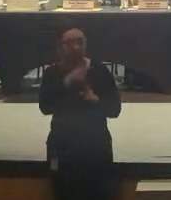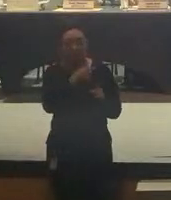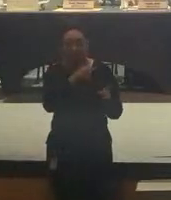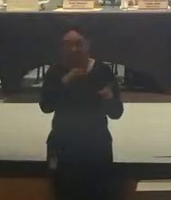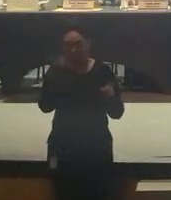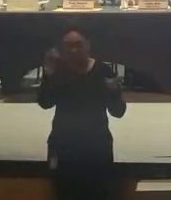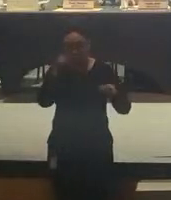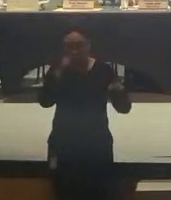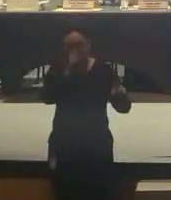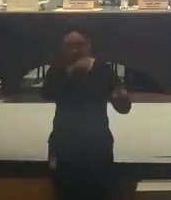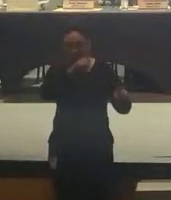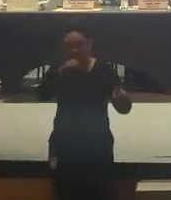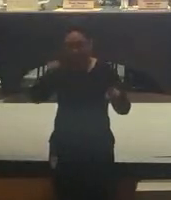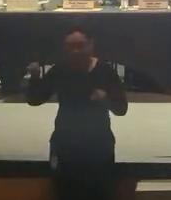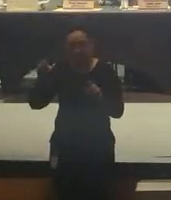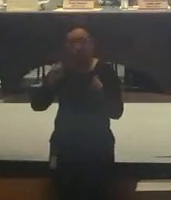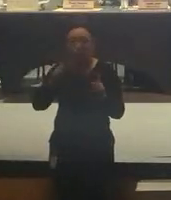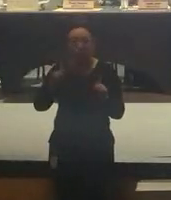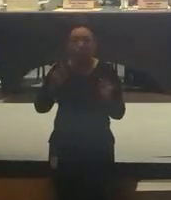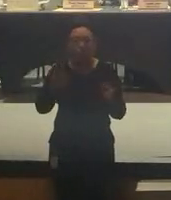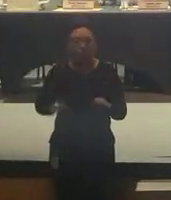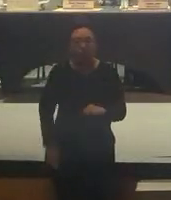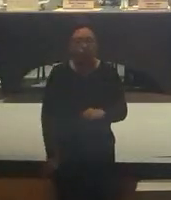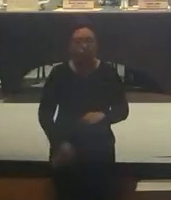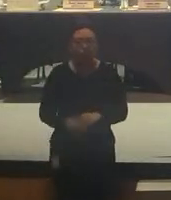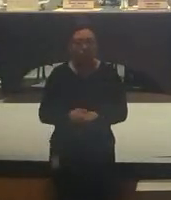Aye. Excellent.